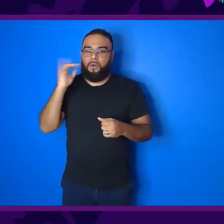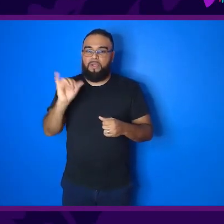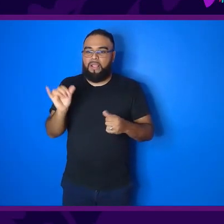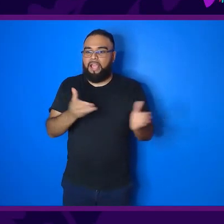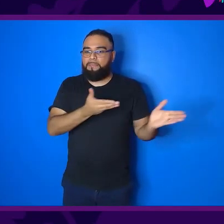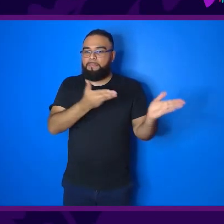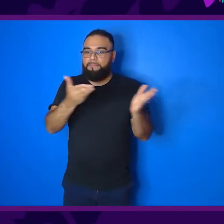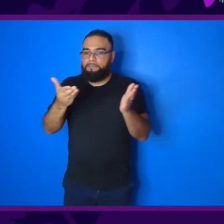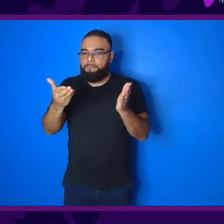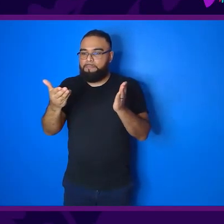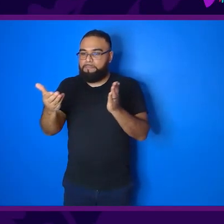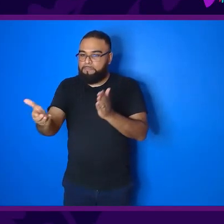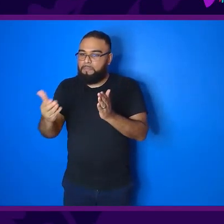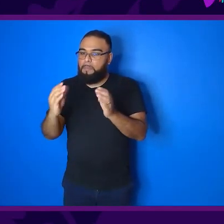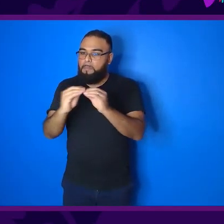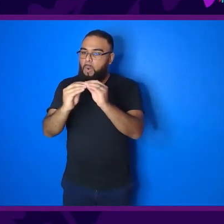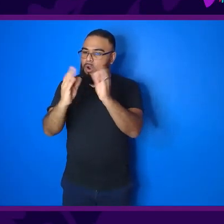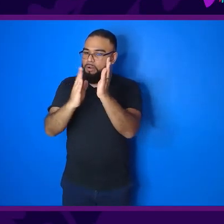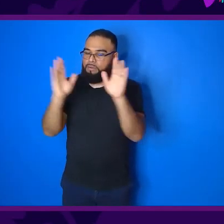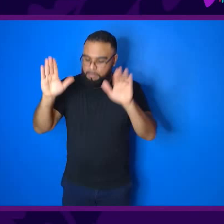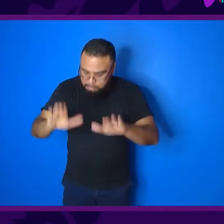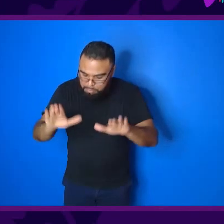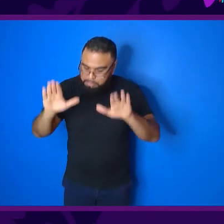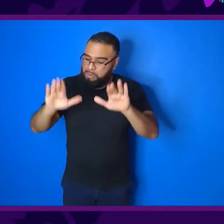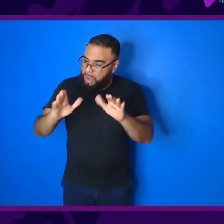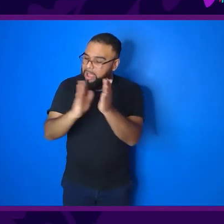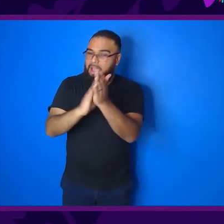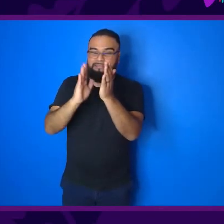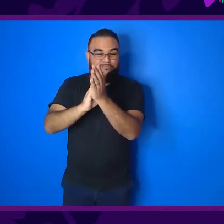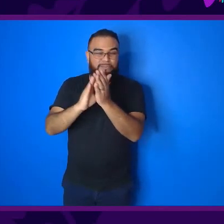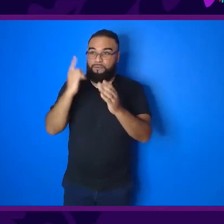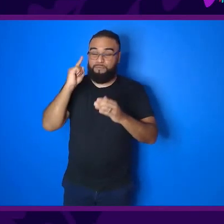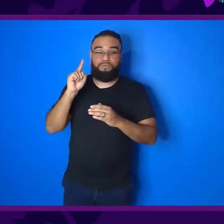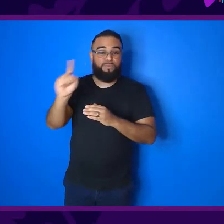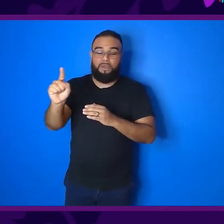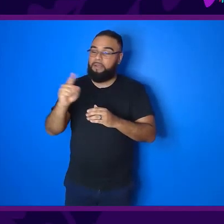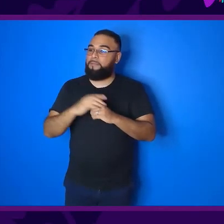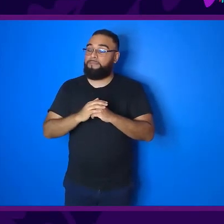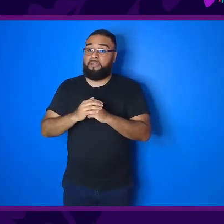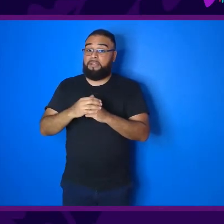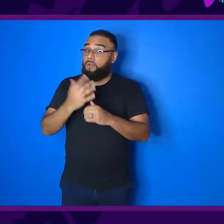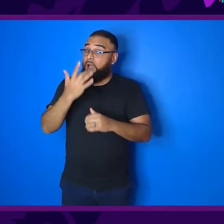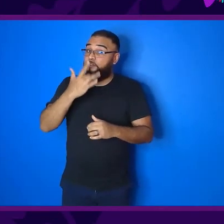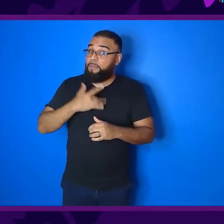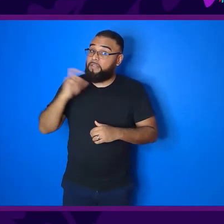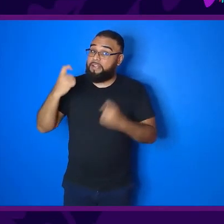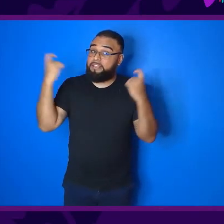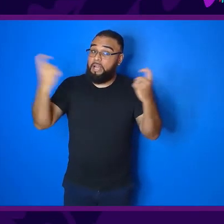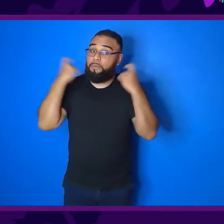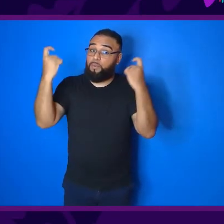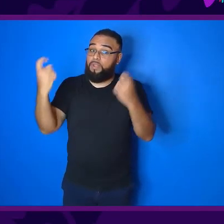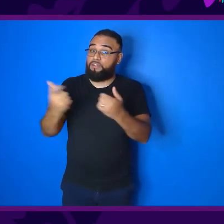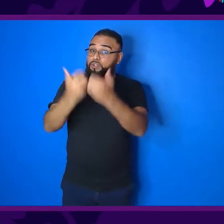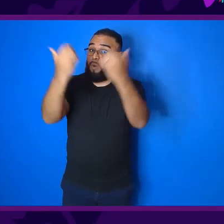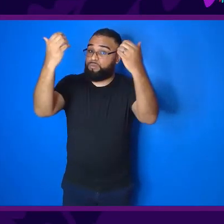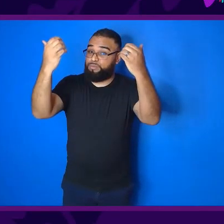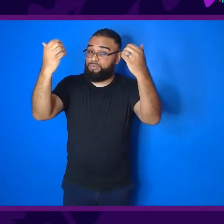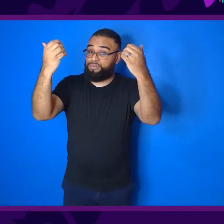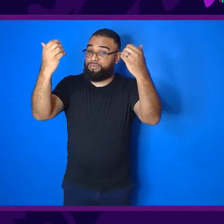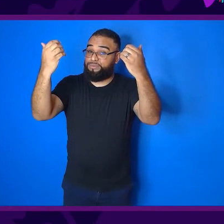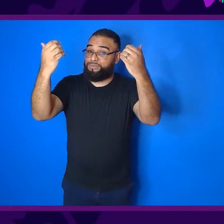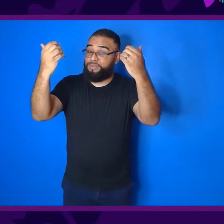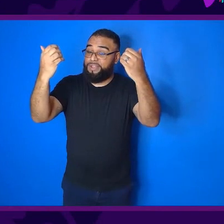you. So every birthday should be celebrated with a toast and a drink. And so I've sent over to